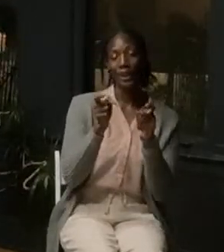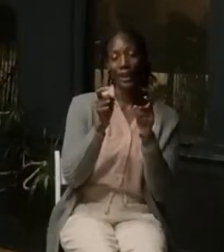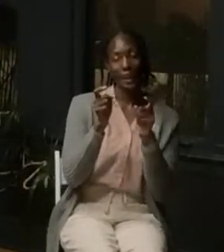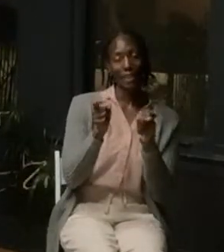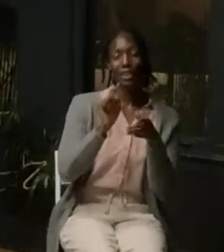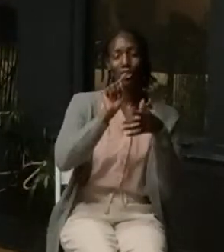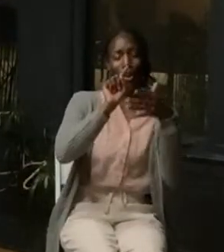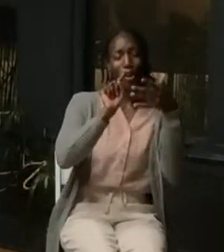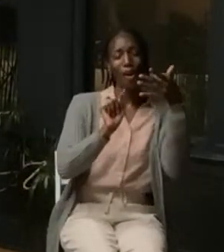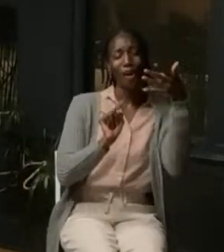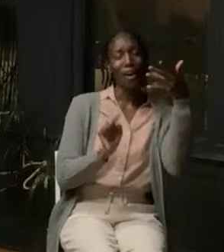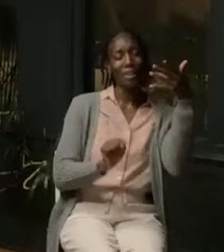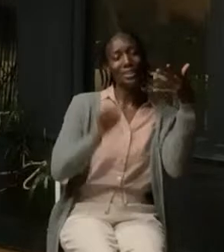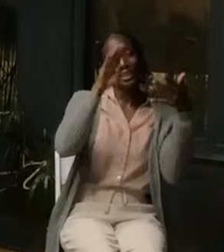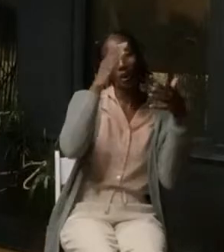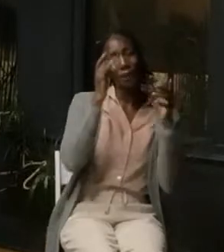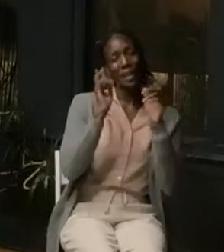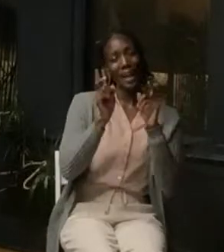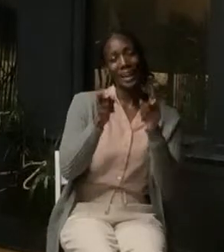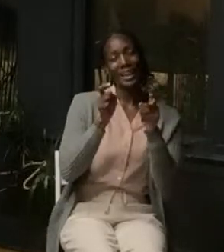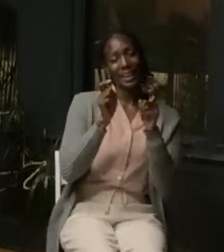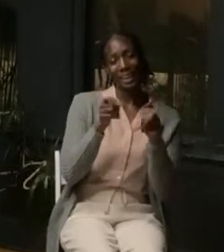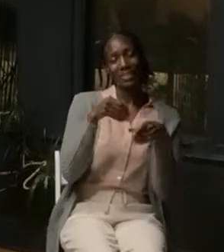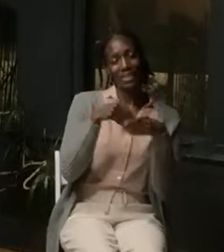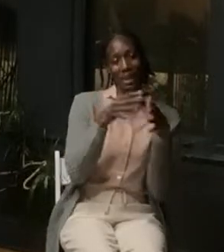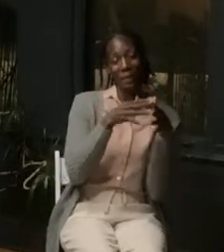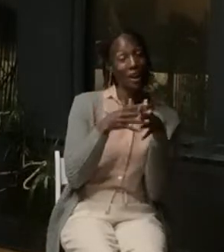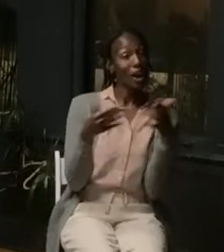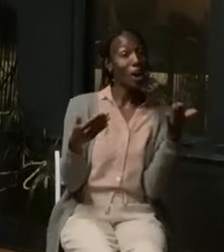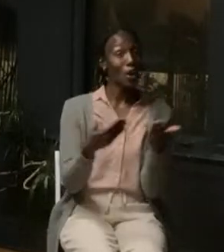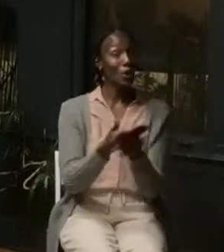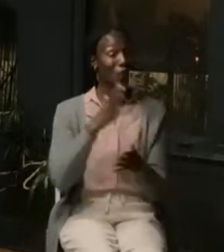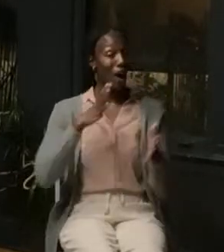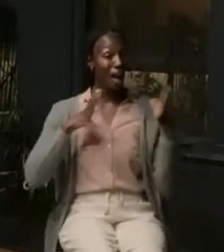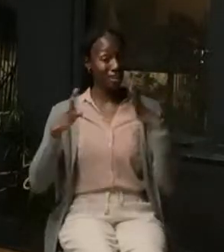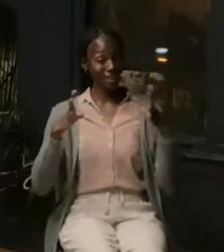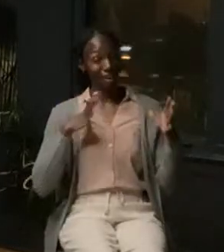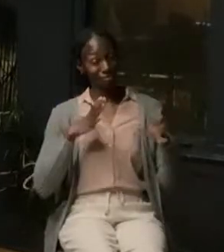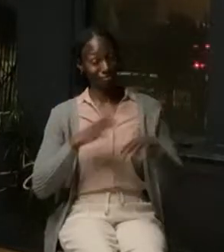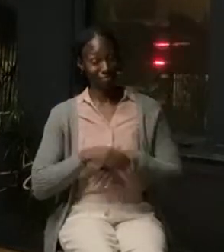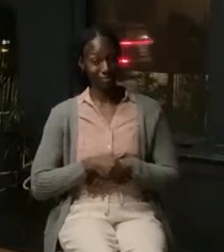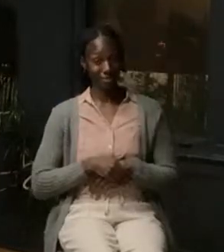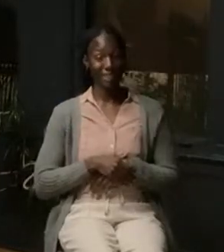gifts to America, a new holiday, the